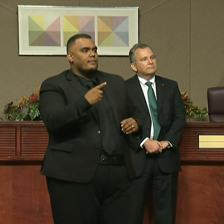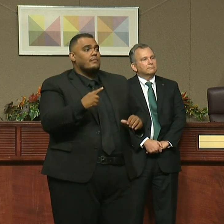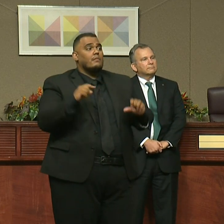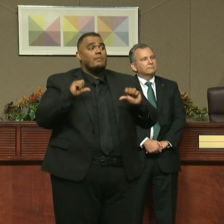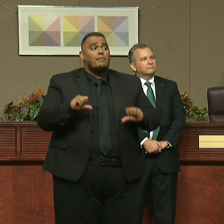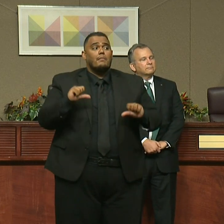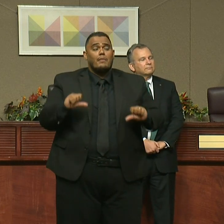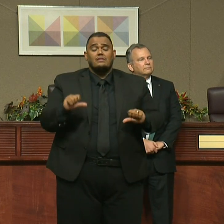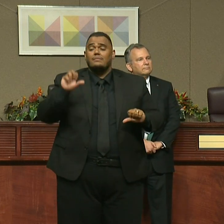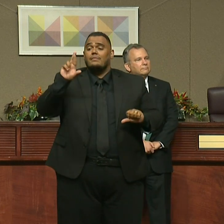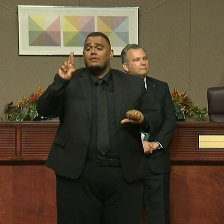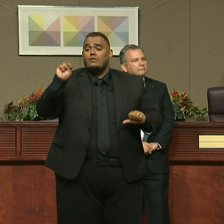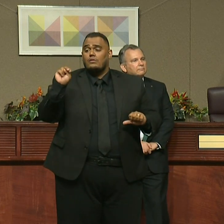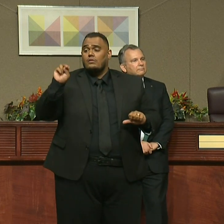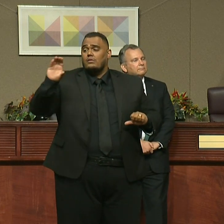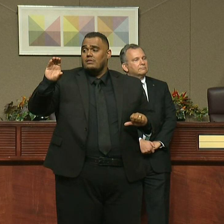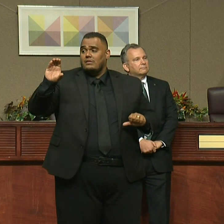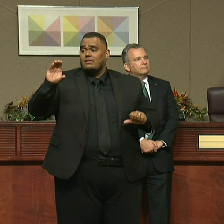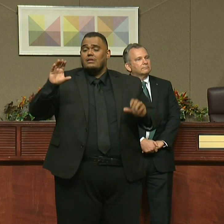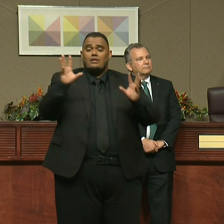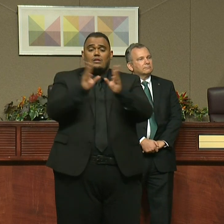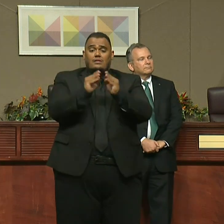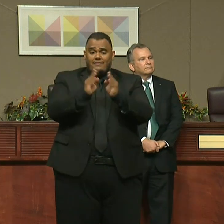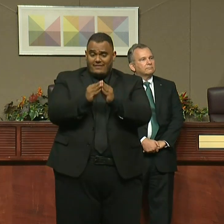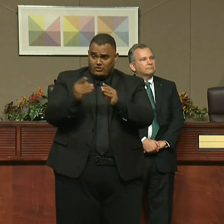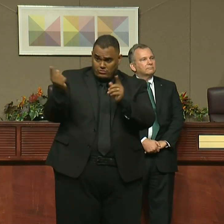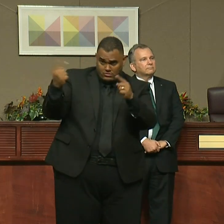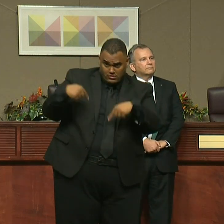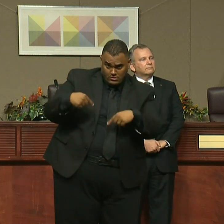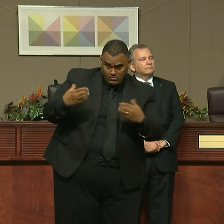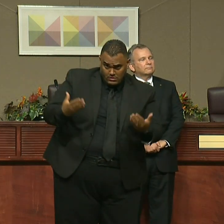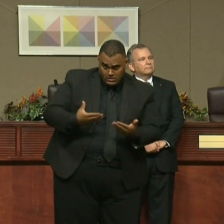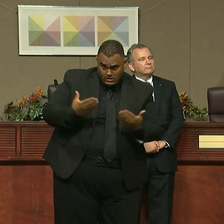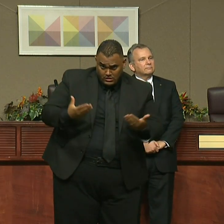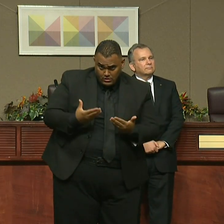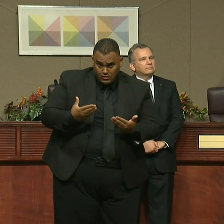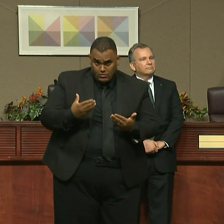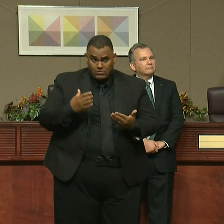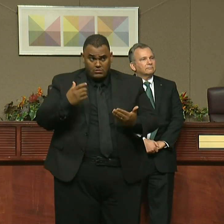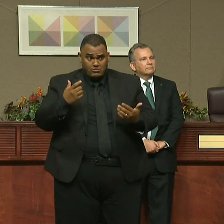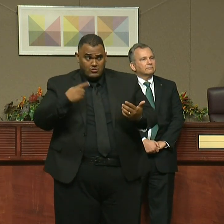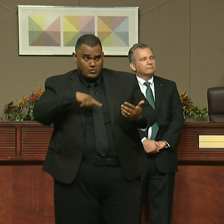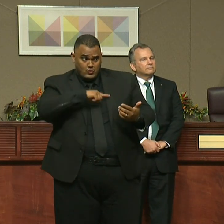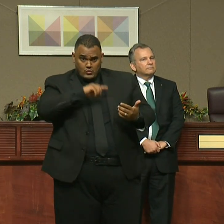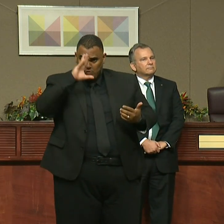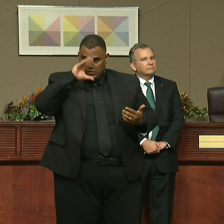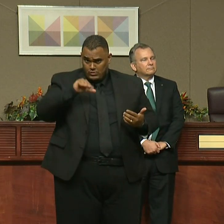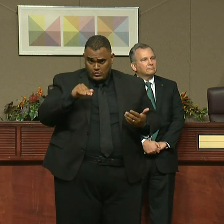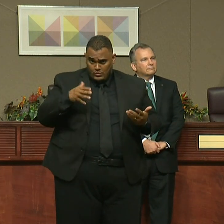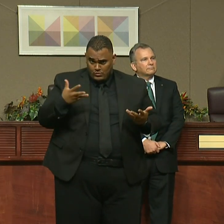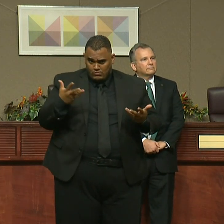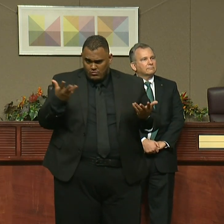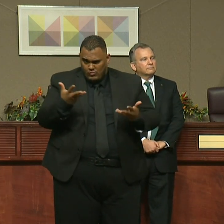RNC convention coming here. Has there been any contact, and what does the landscape look like at this time?